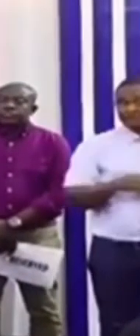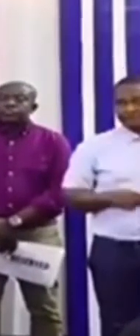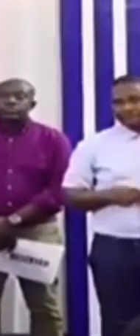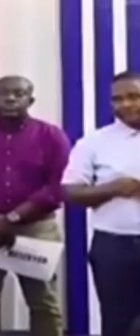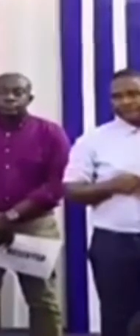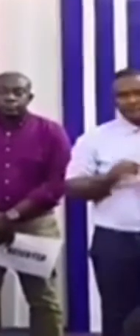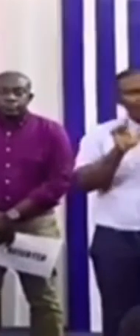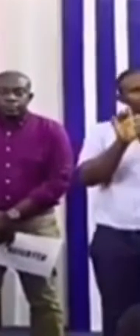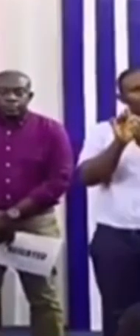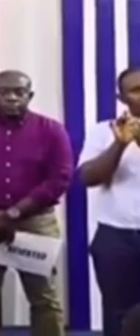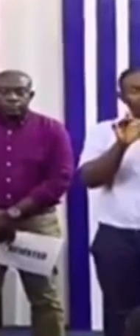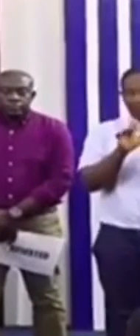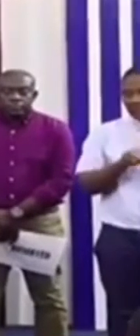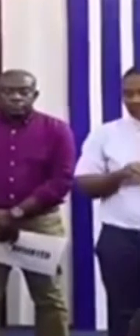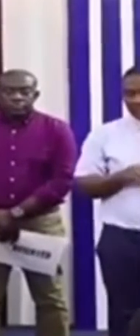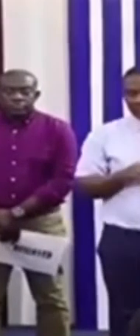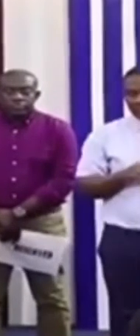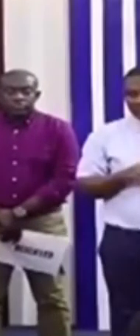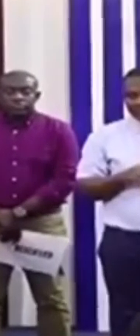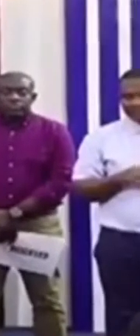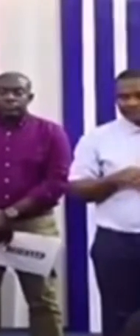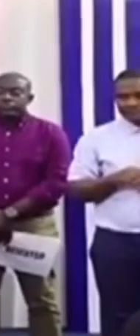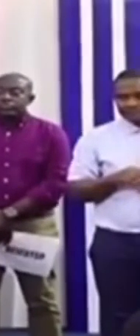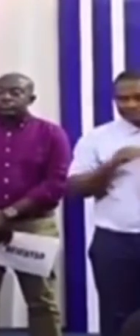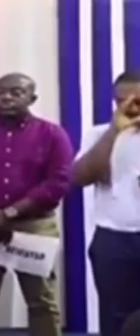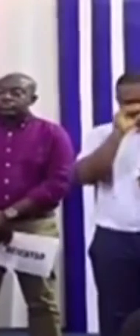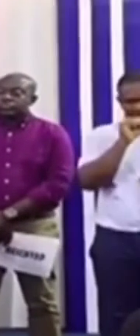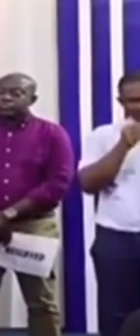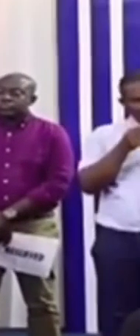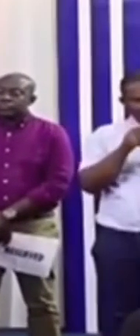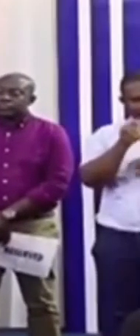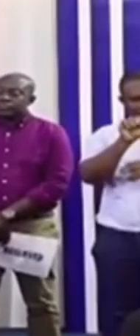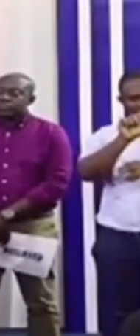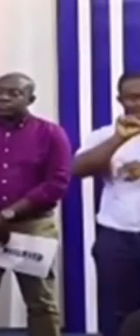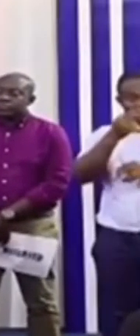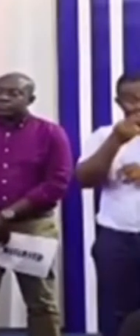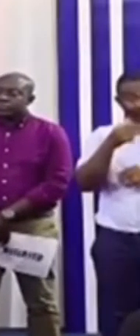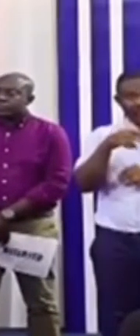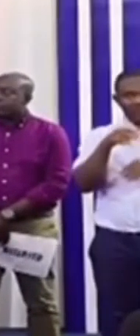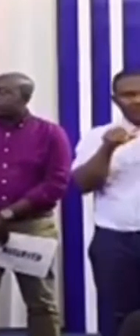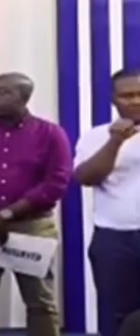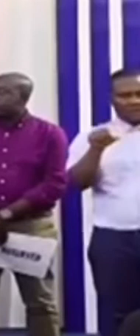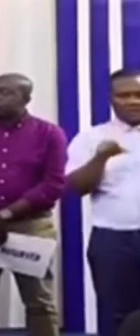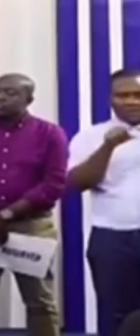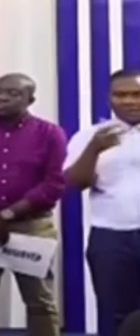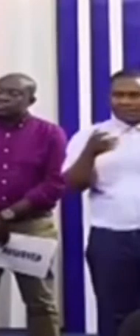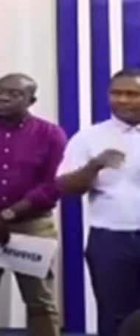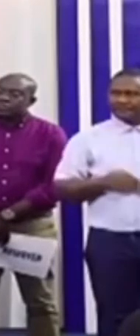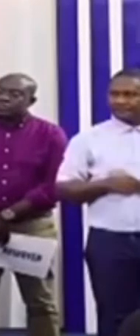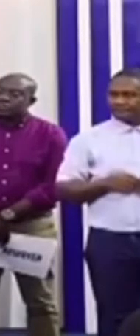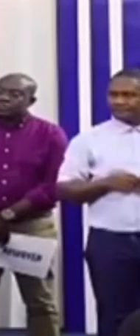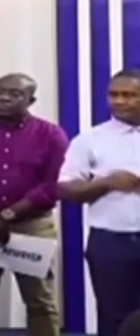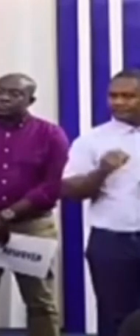contacts, the location, there's a man called Seth. The location, we have identified